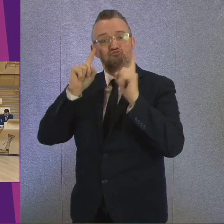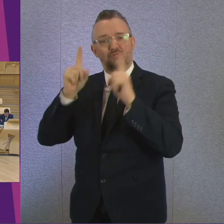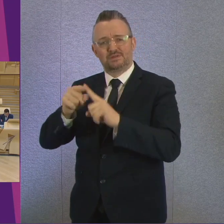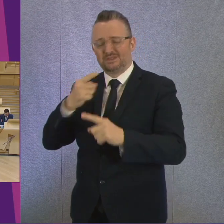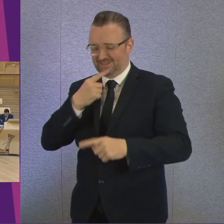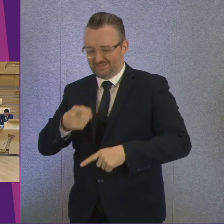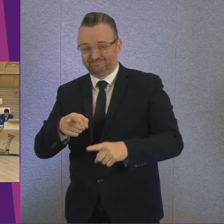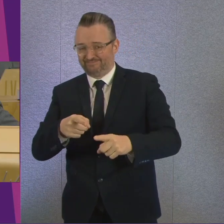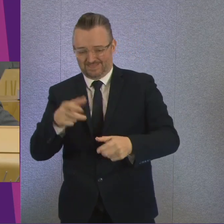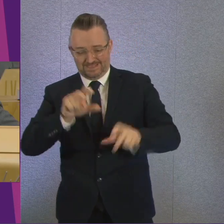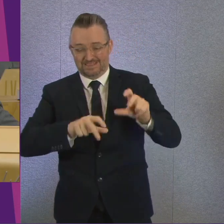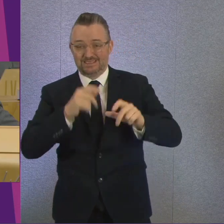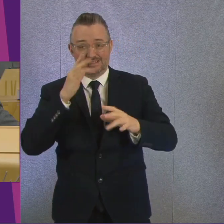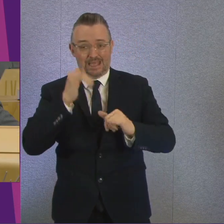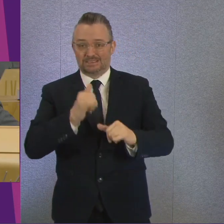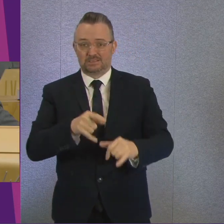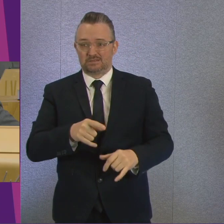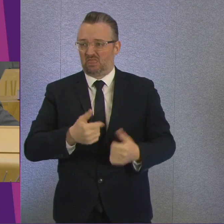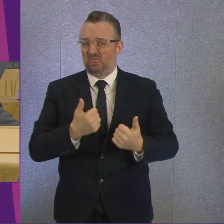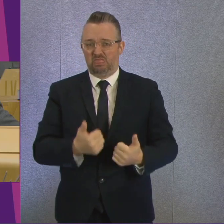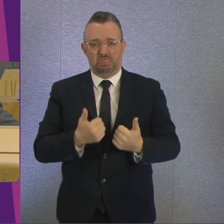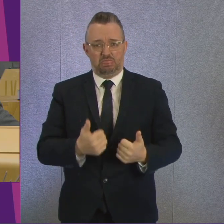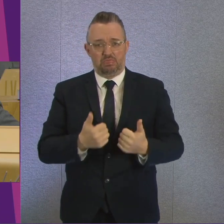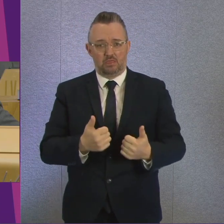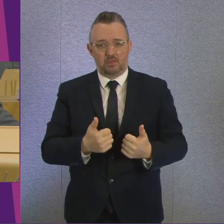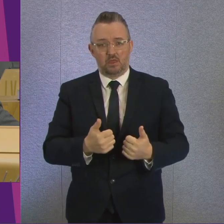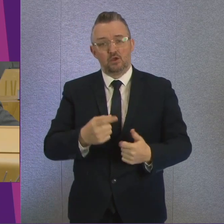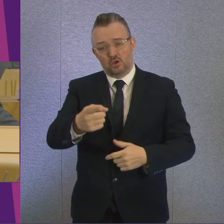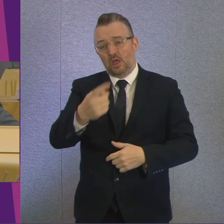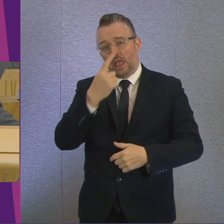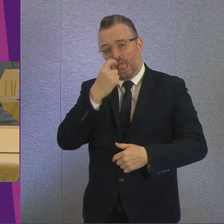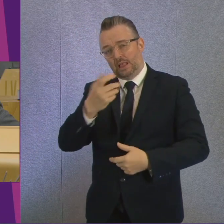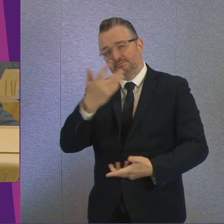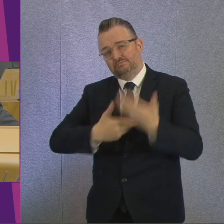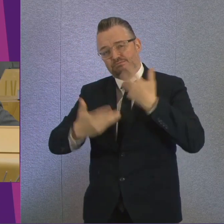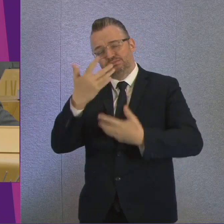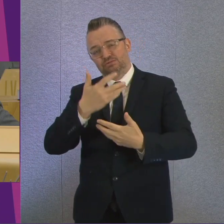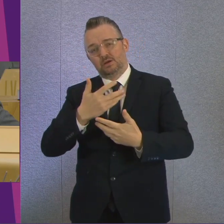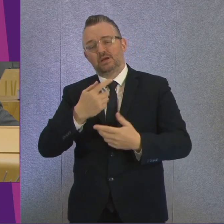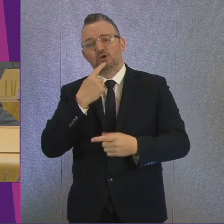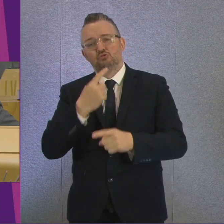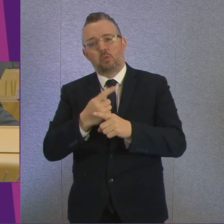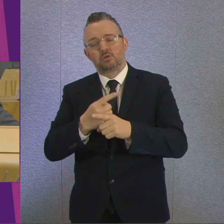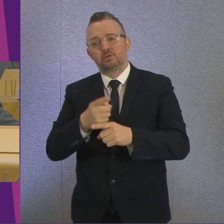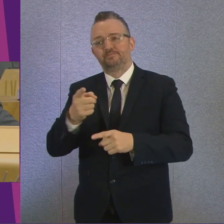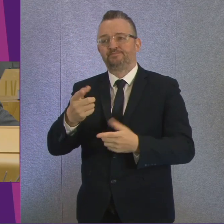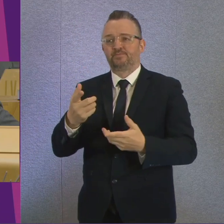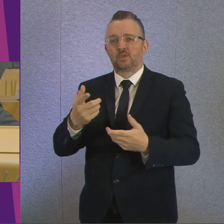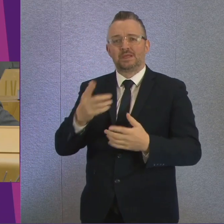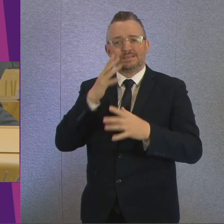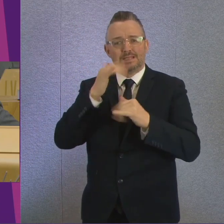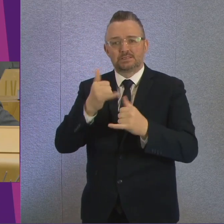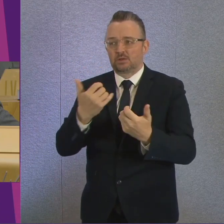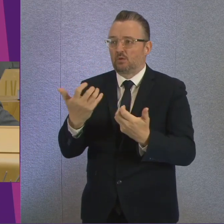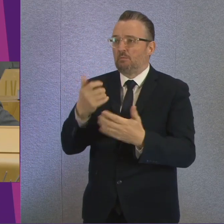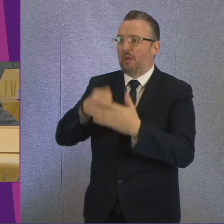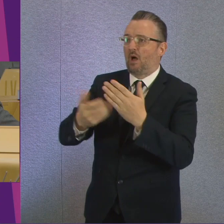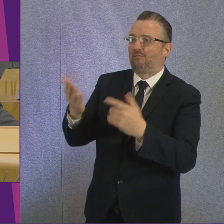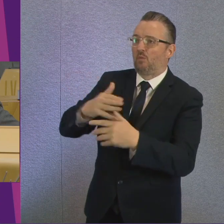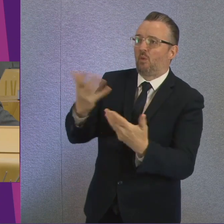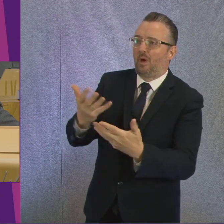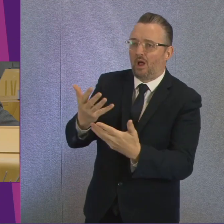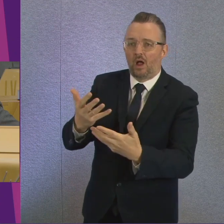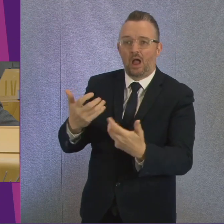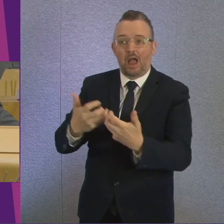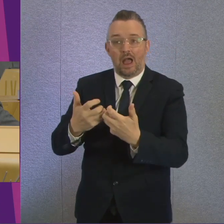identify reliable testing kits. Can the Cabinet Secretary update us in relation to the Scottish Government's work in sourcing such tests, and does she continue to believe that